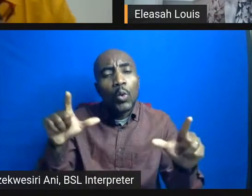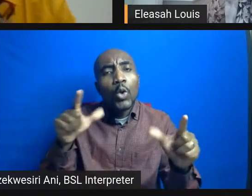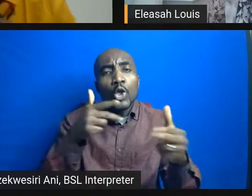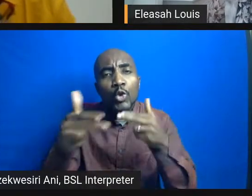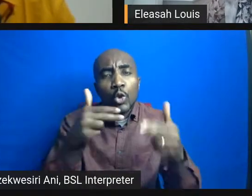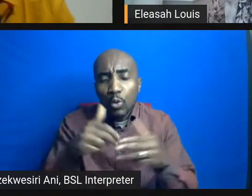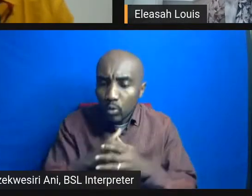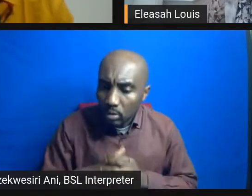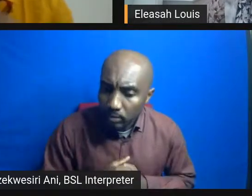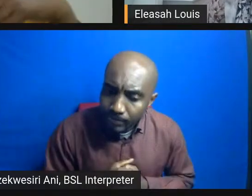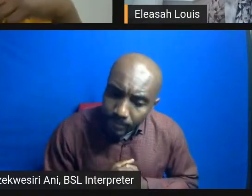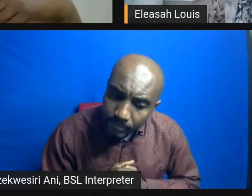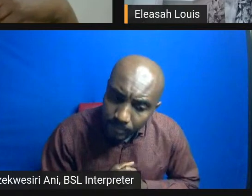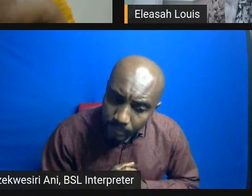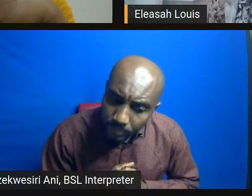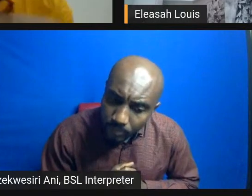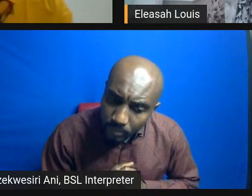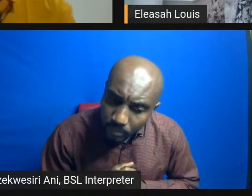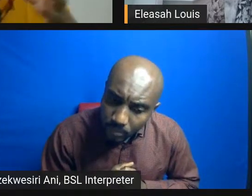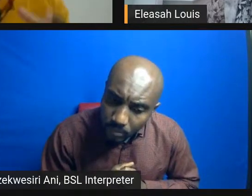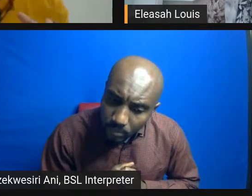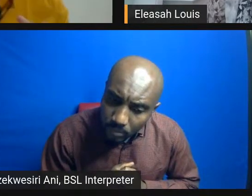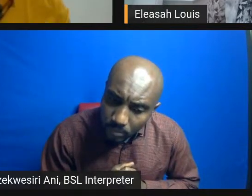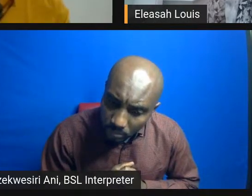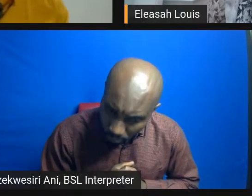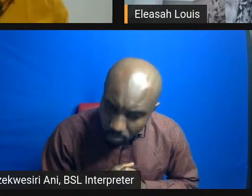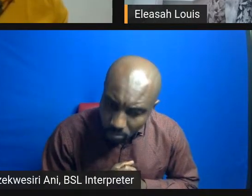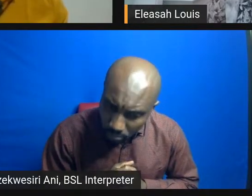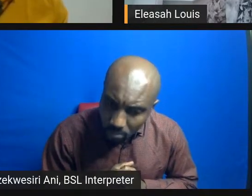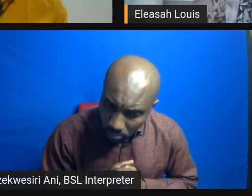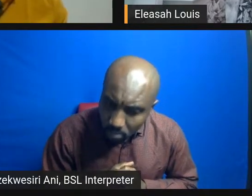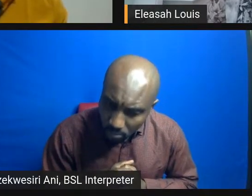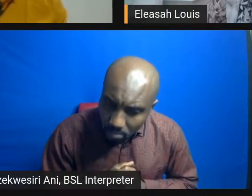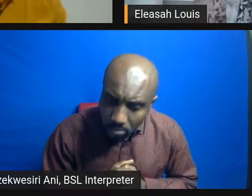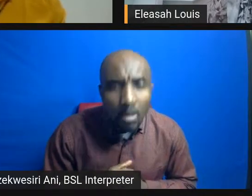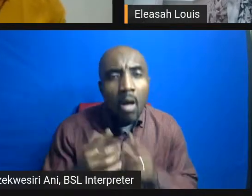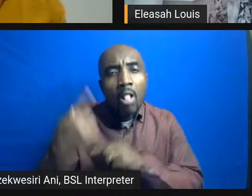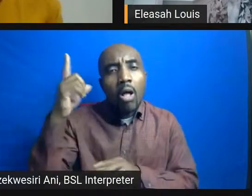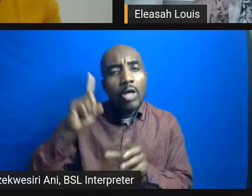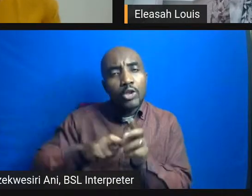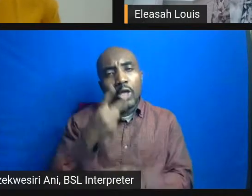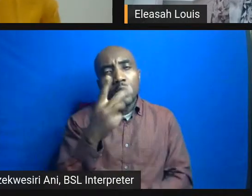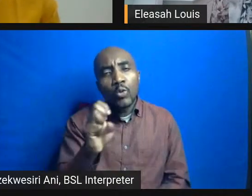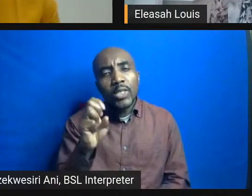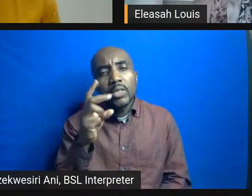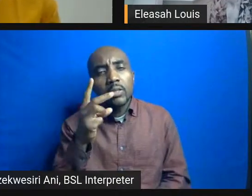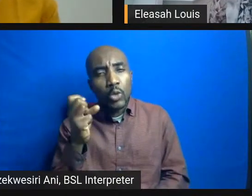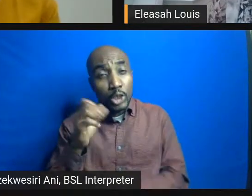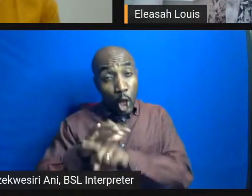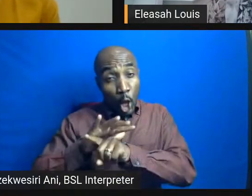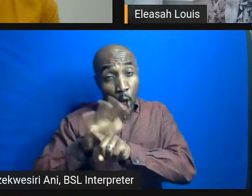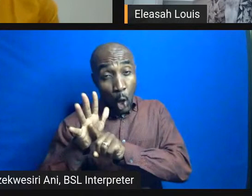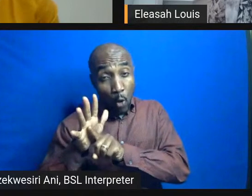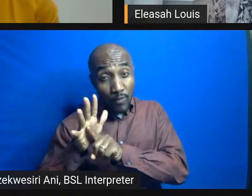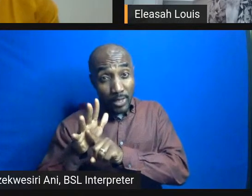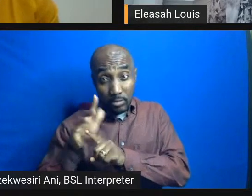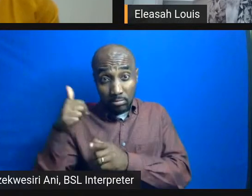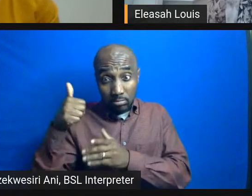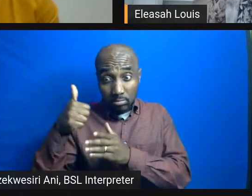oximeters, you remember when COVID started last year and everybody was talking